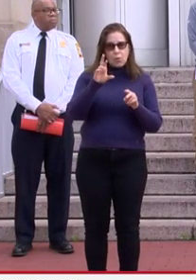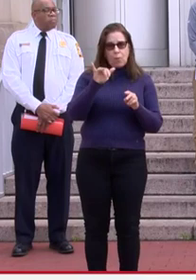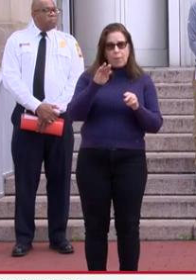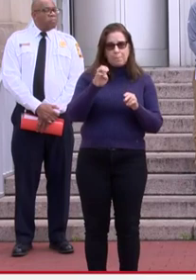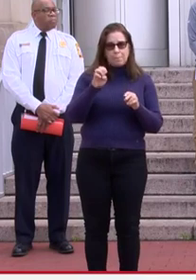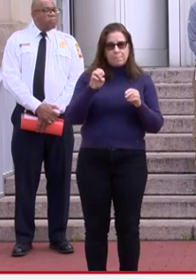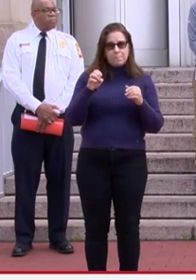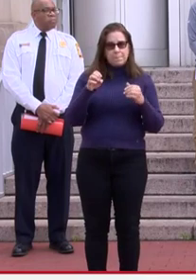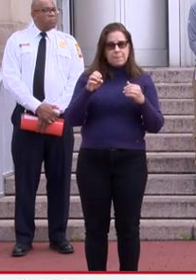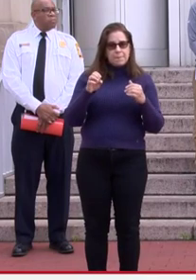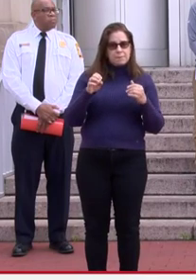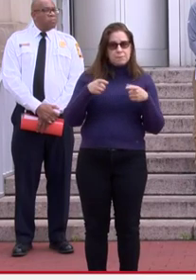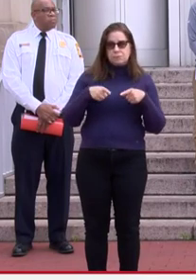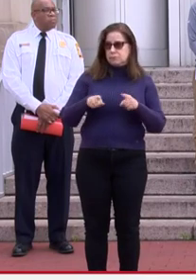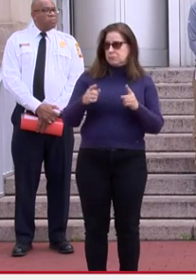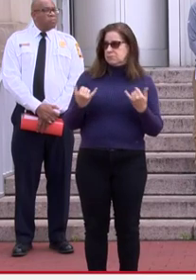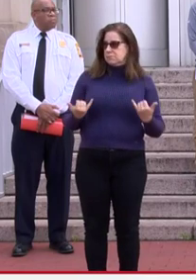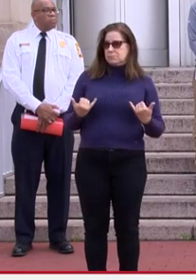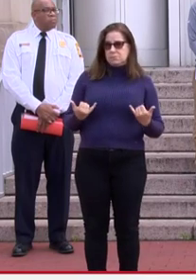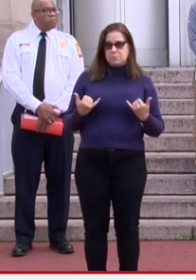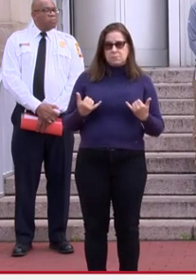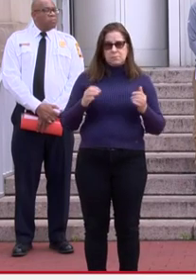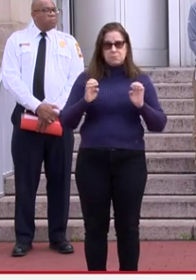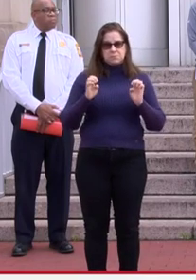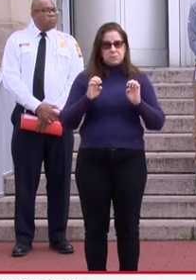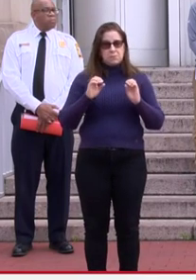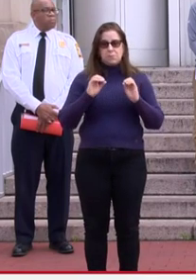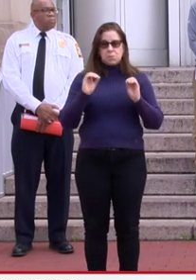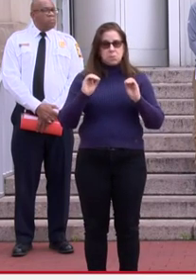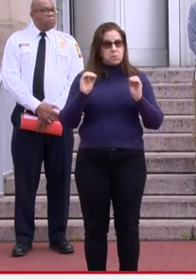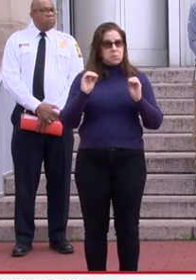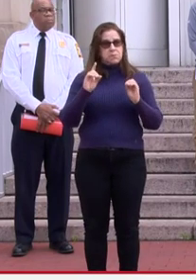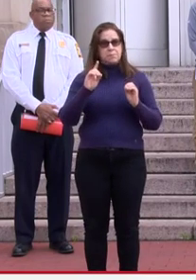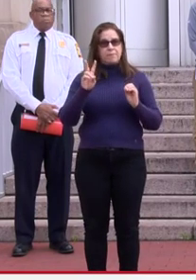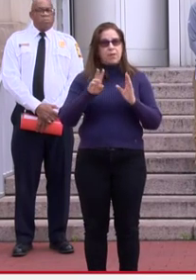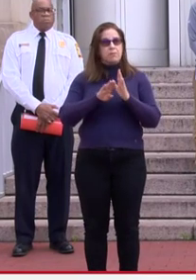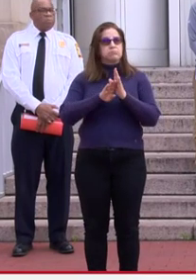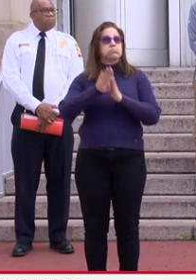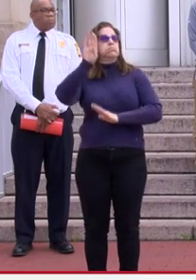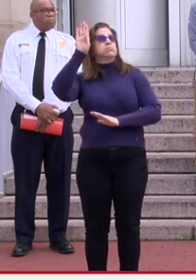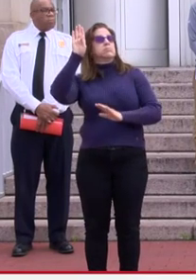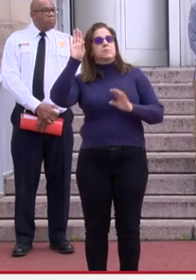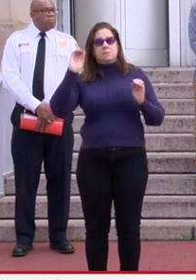not seen noticeable fluctuations in any category of crime as of yet.